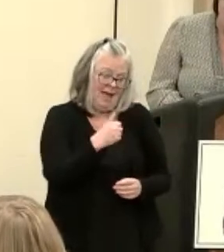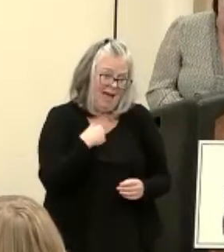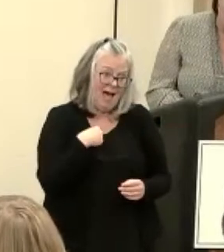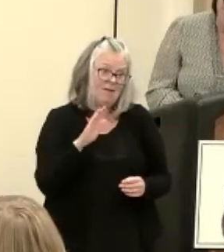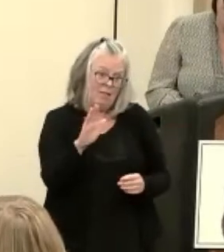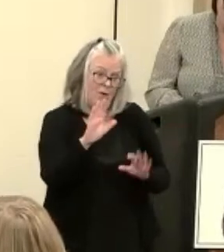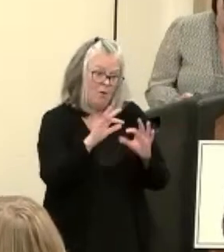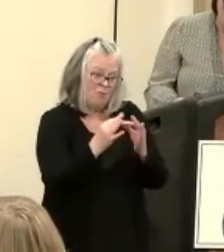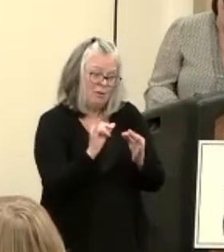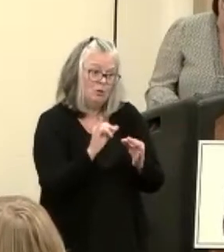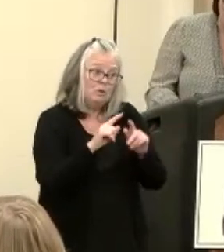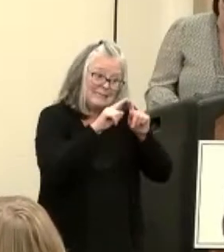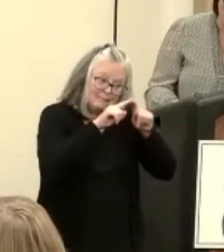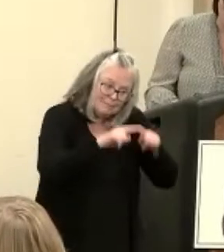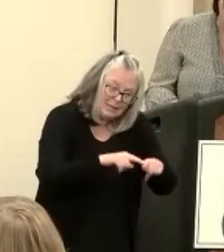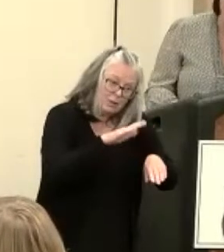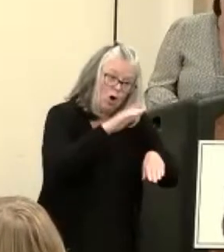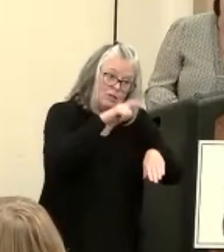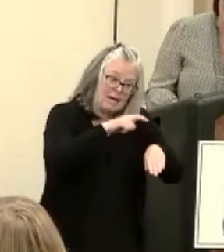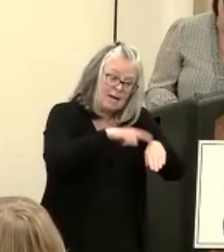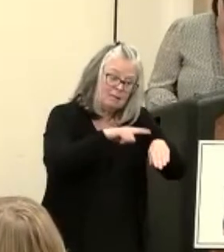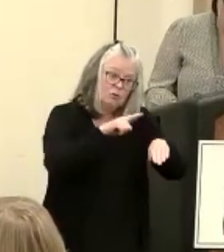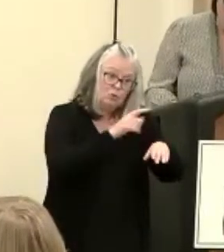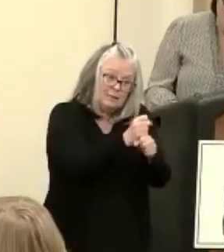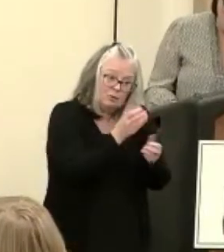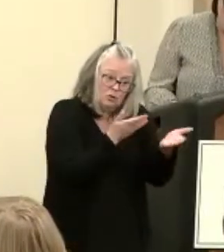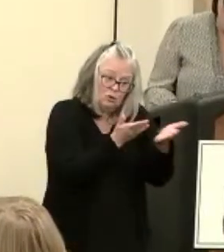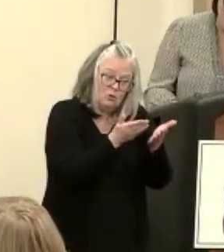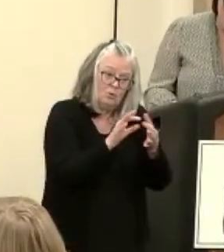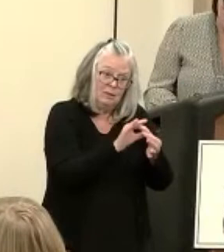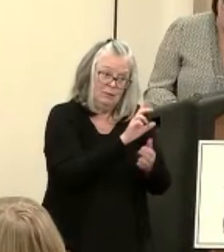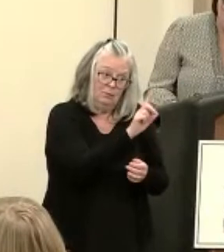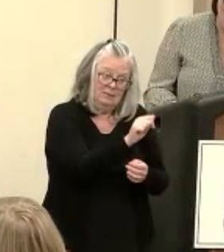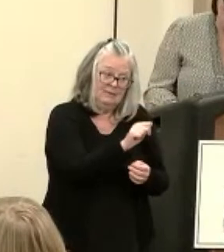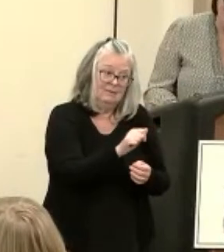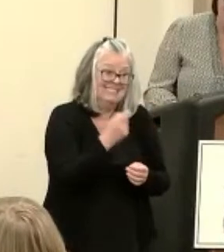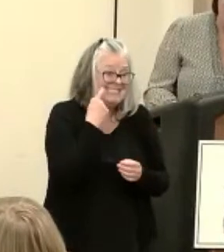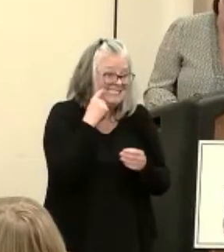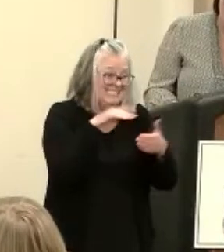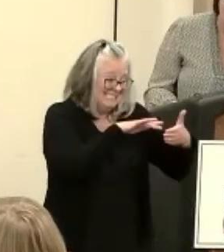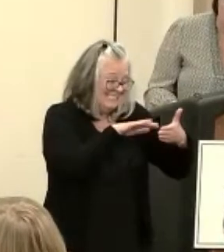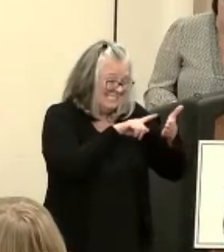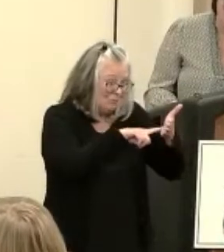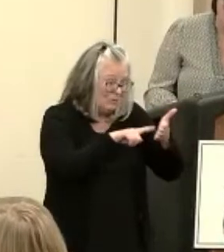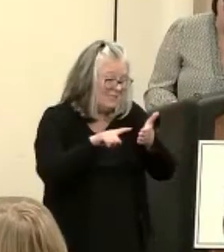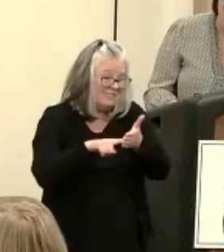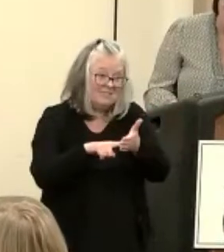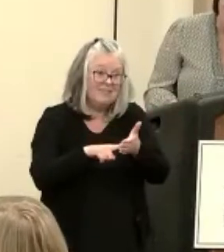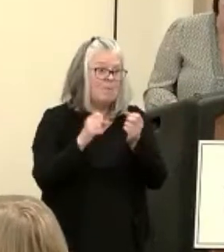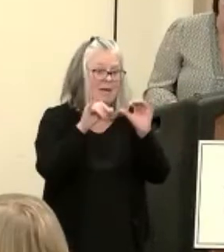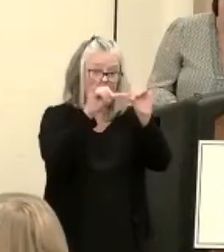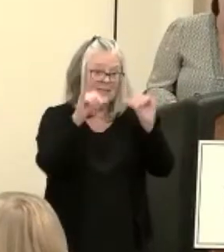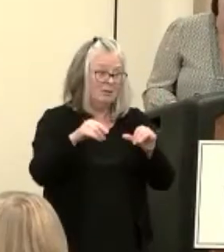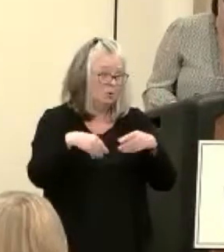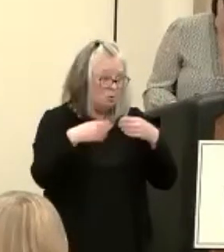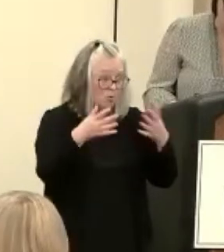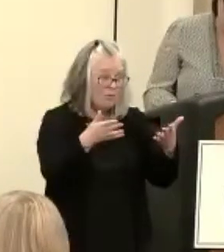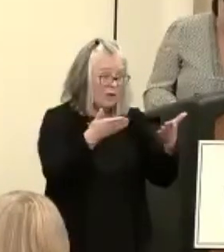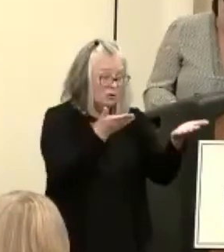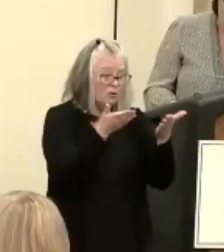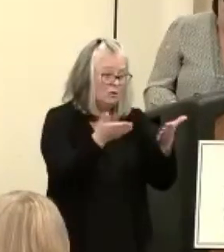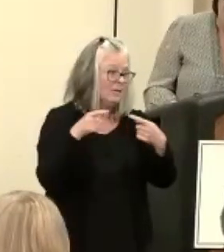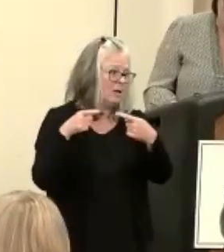access to various disability-related services. Recent studies have shown that many systems providing these services are